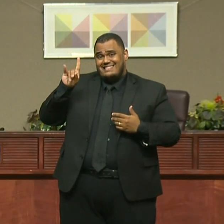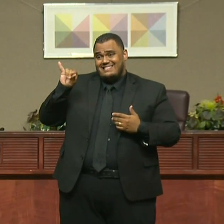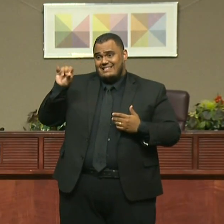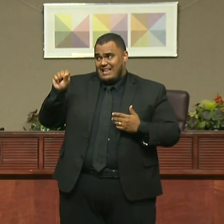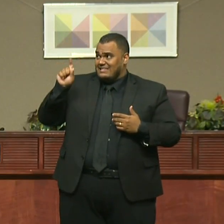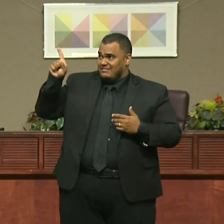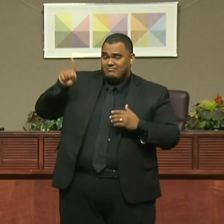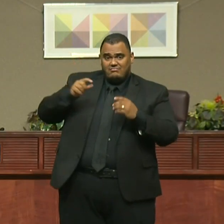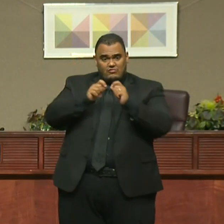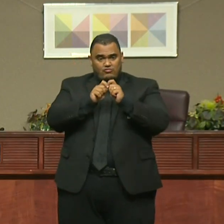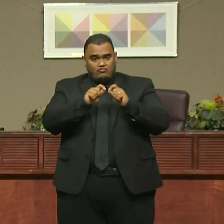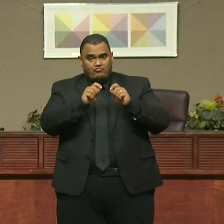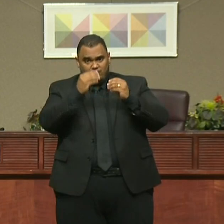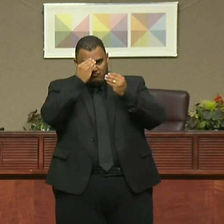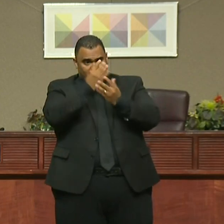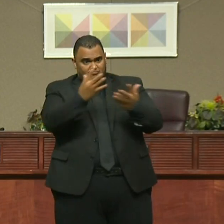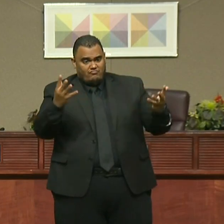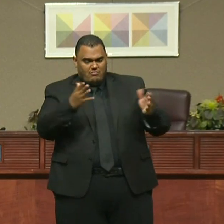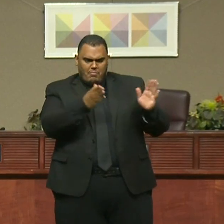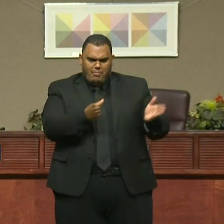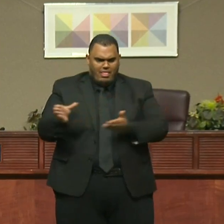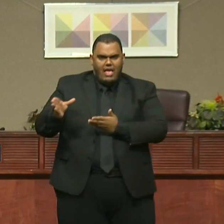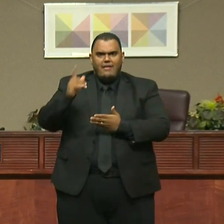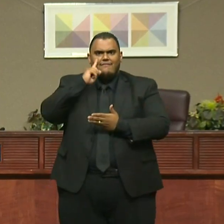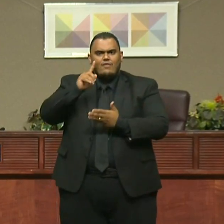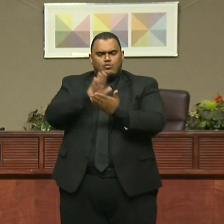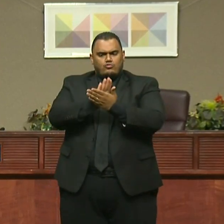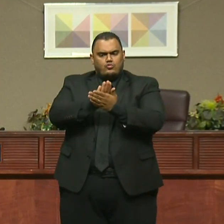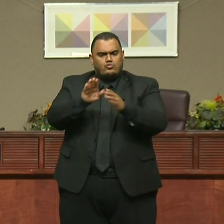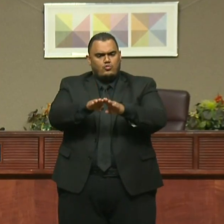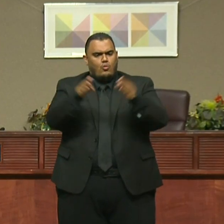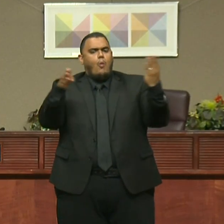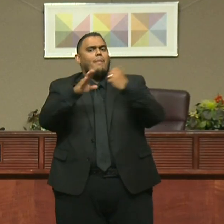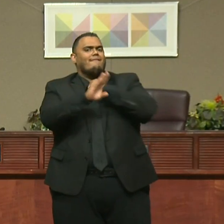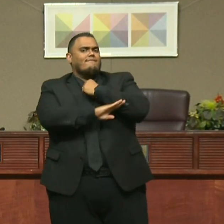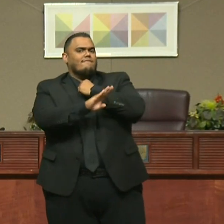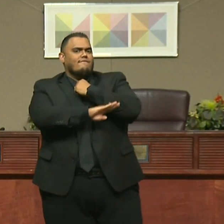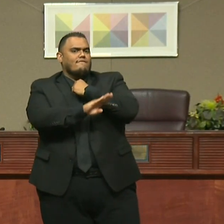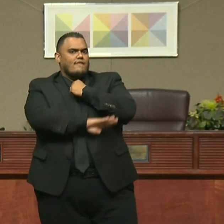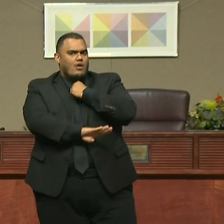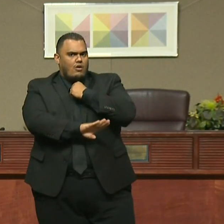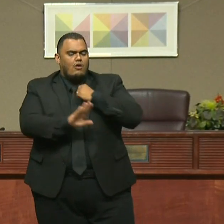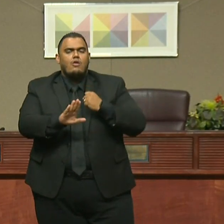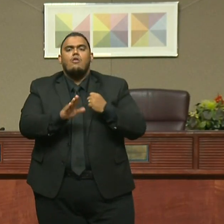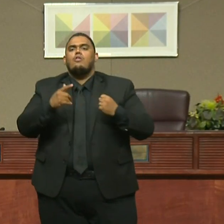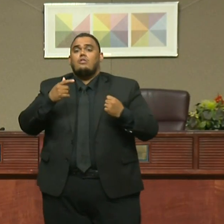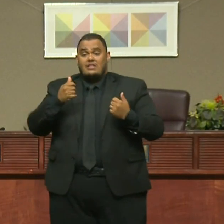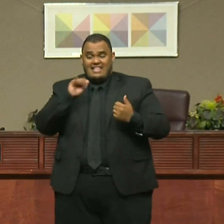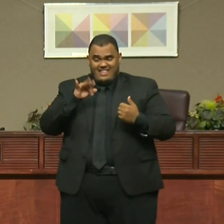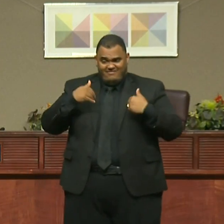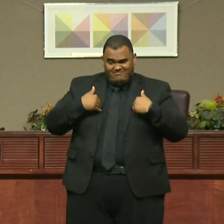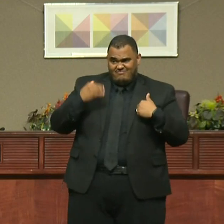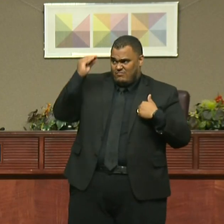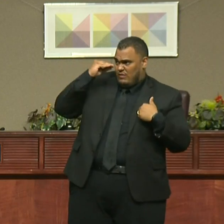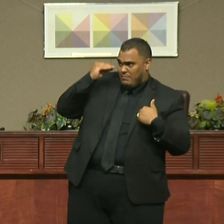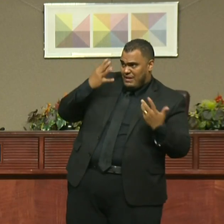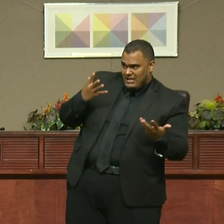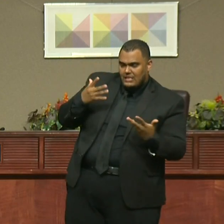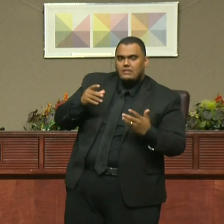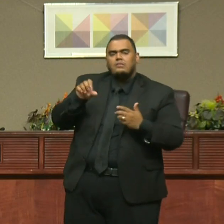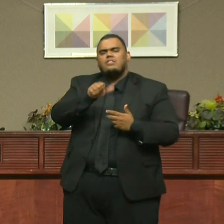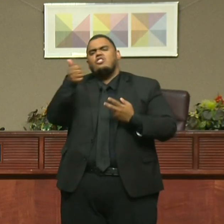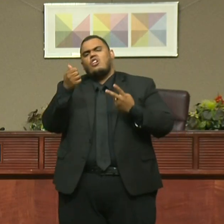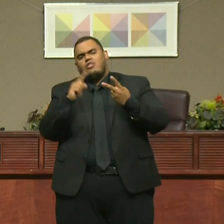fall, if I have any opinions. And the other one was what to do to decrease the number of